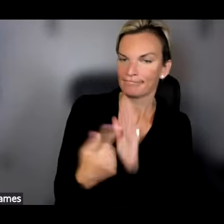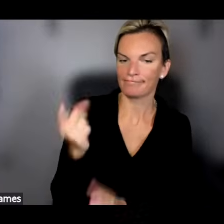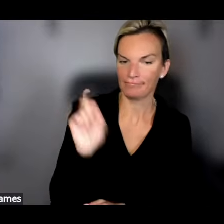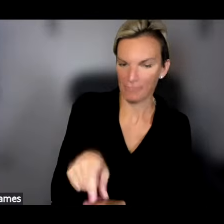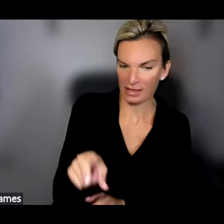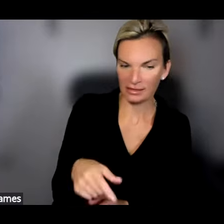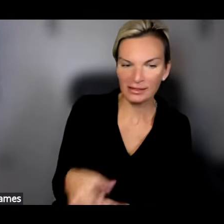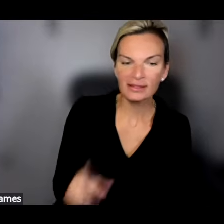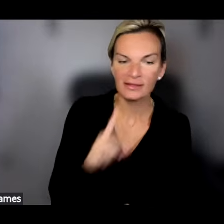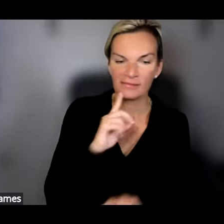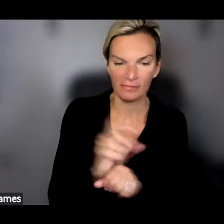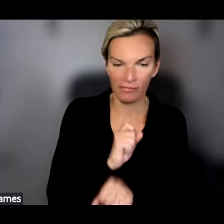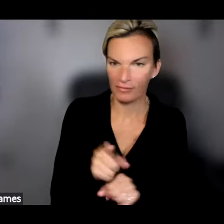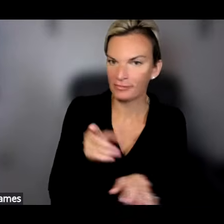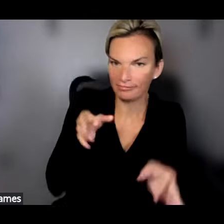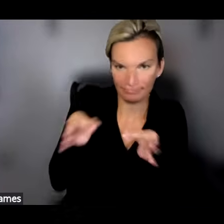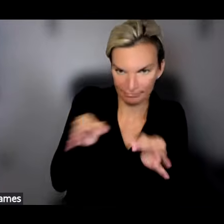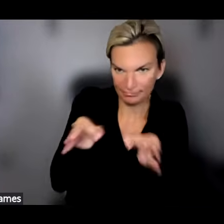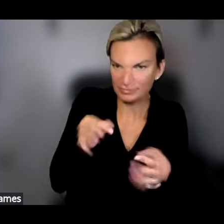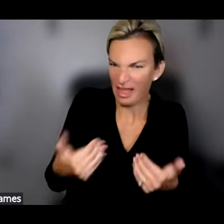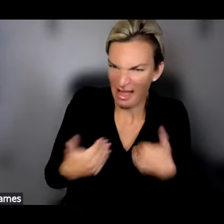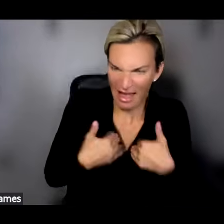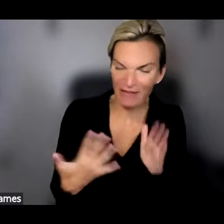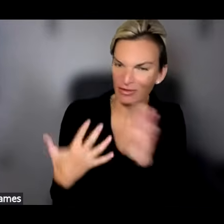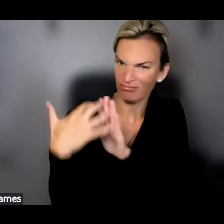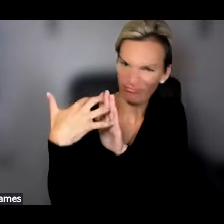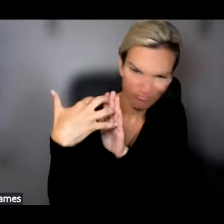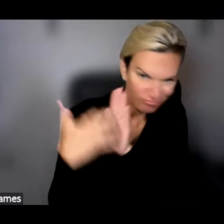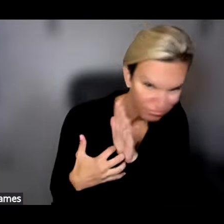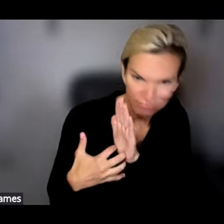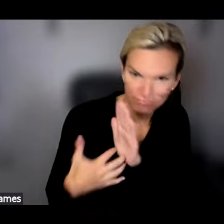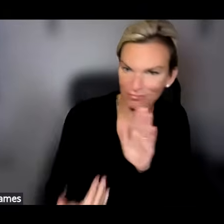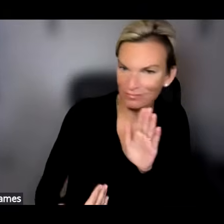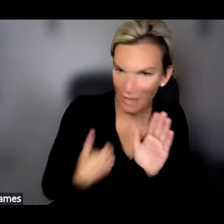contributions, map directly and exhaustively onto those two categories.